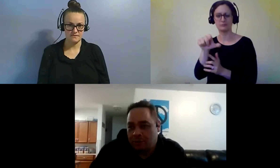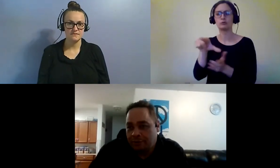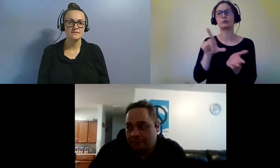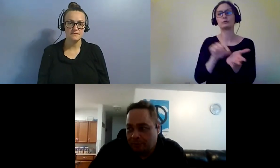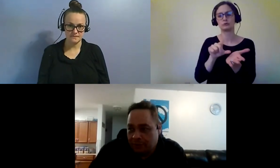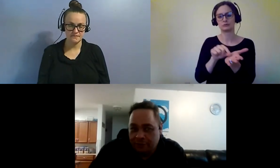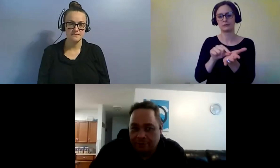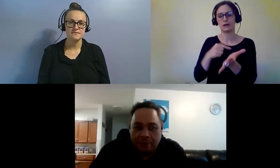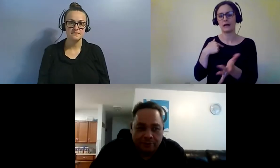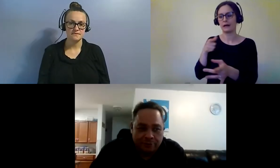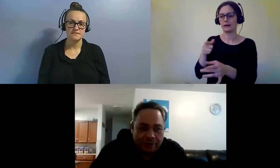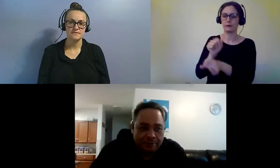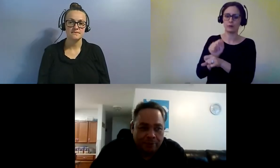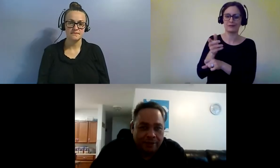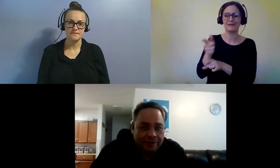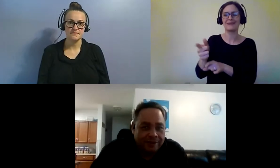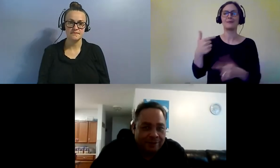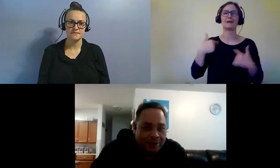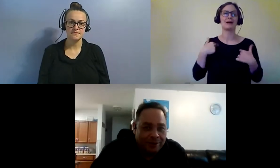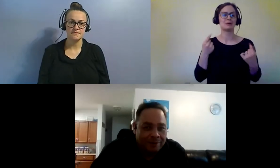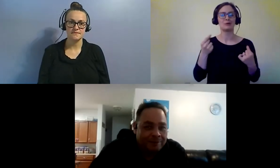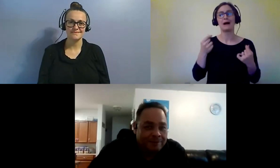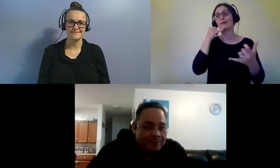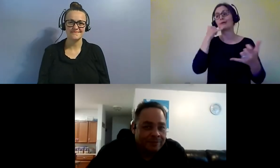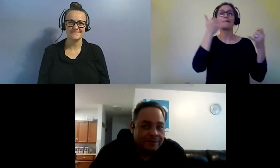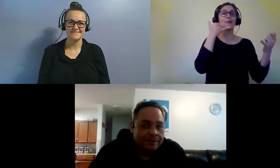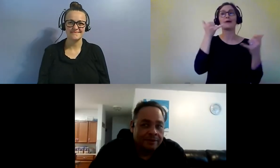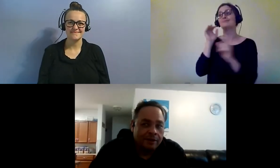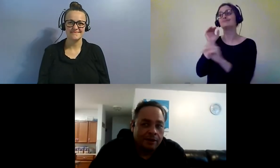would call you and bug you about trying to buy the Inquirer.